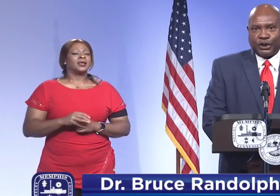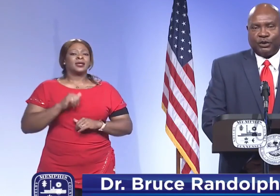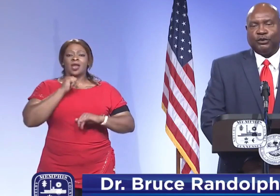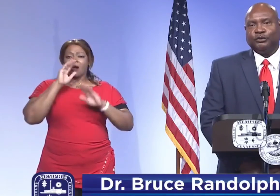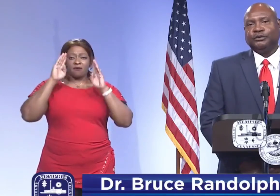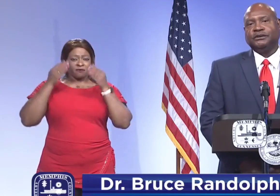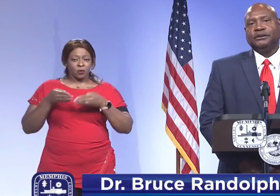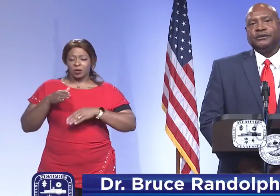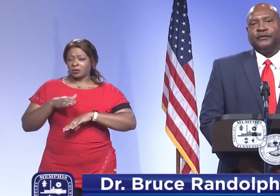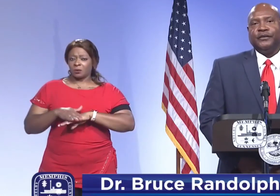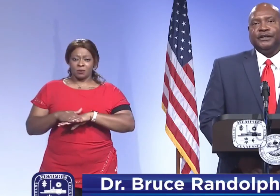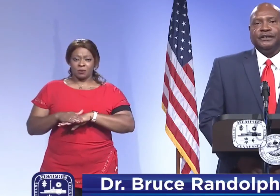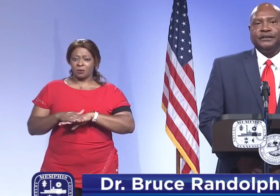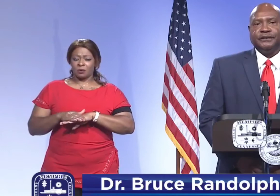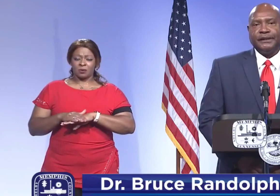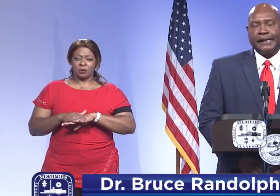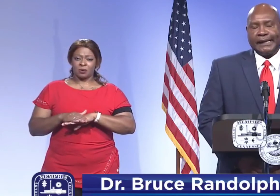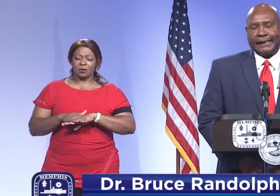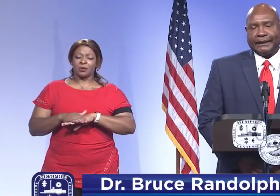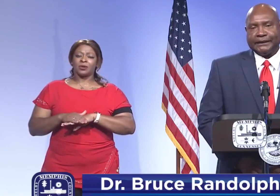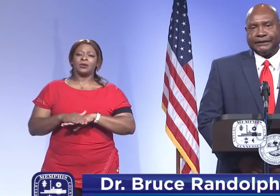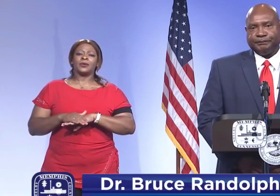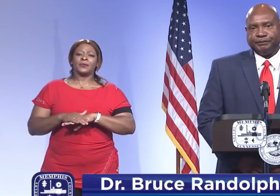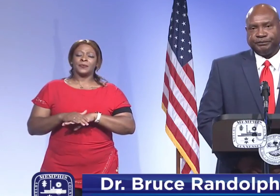focus on the